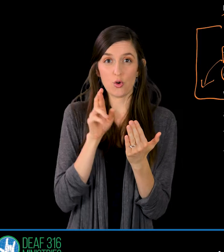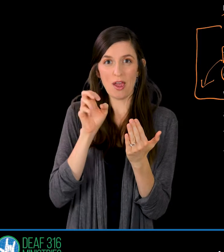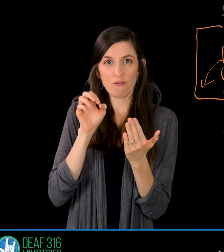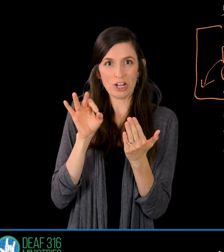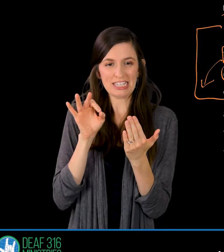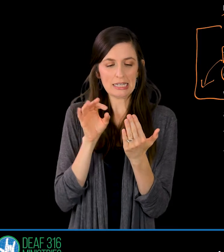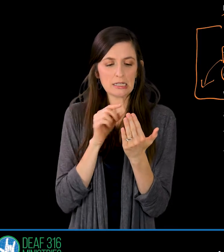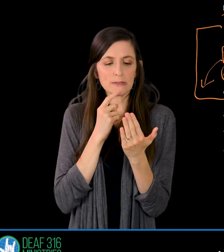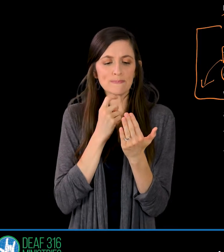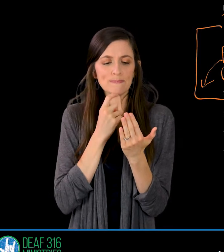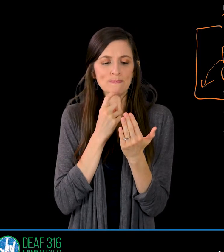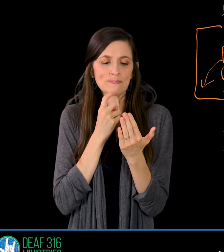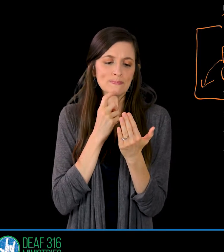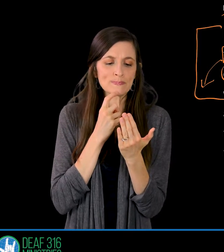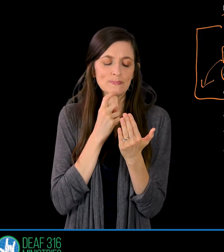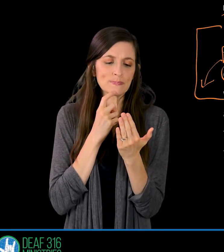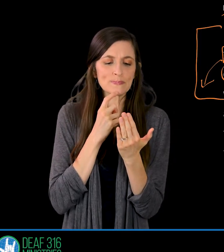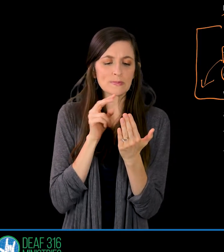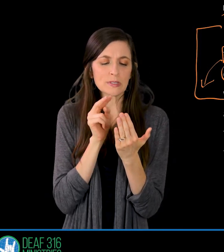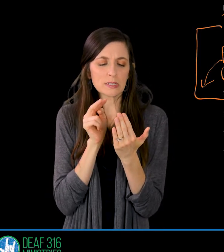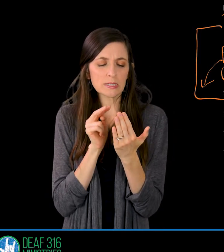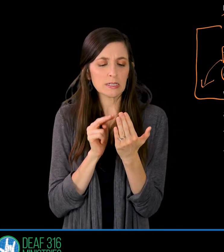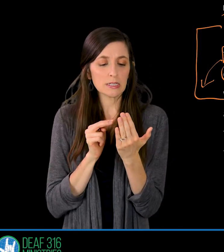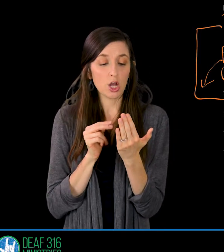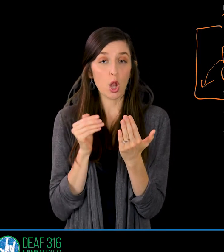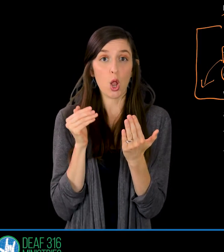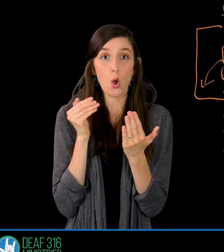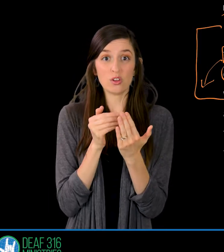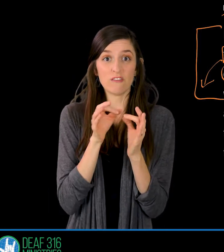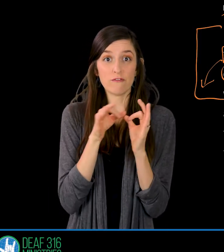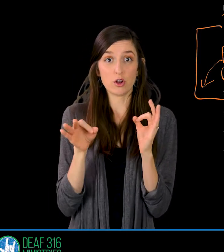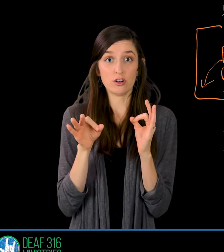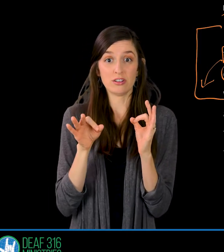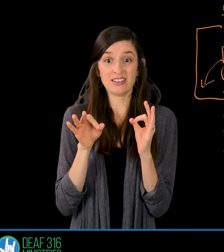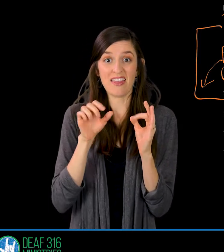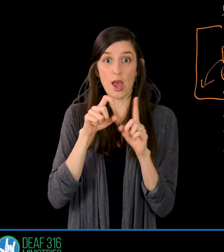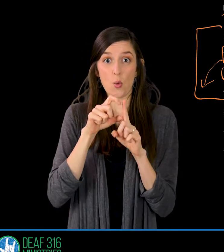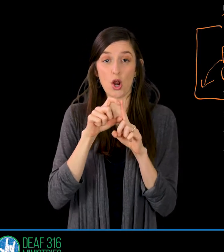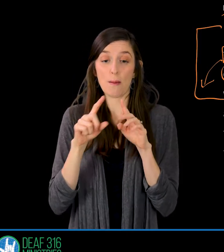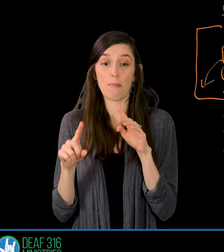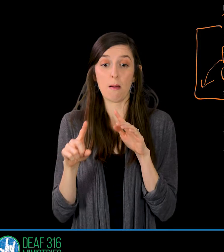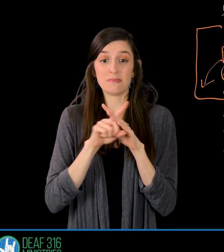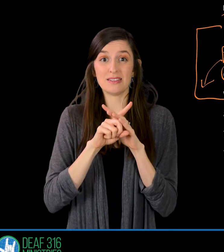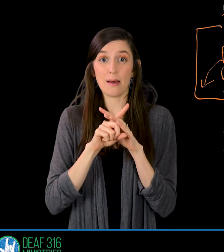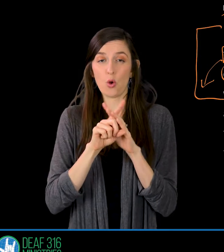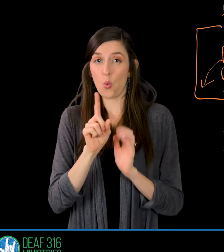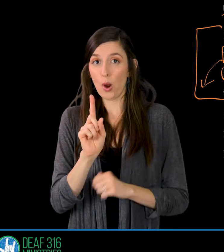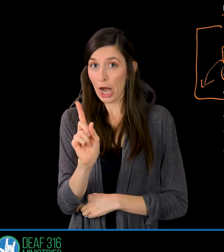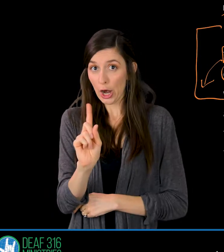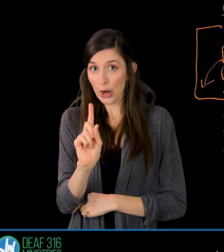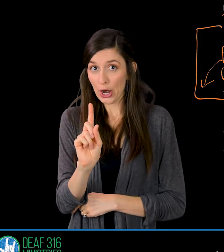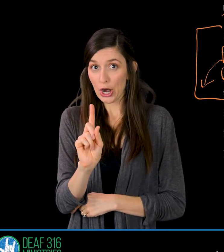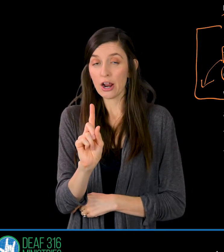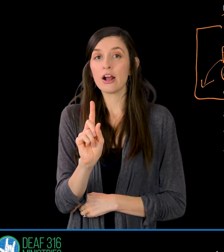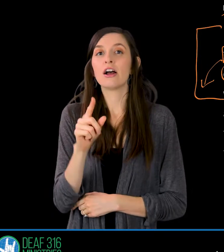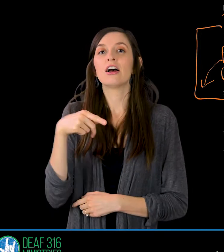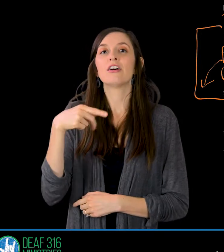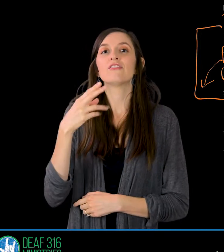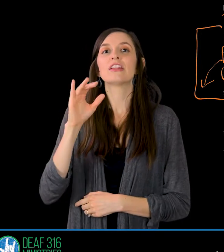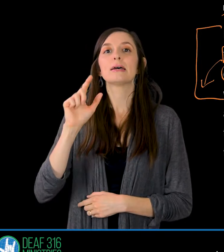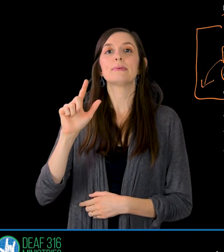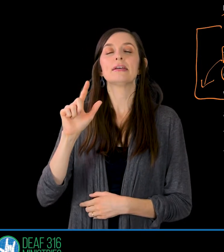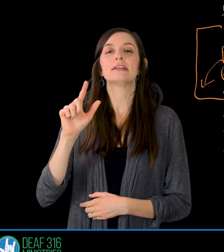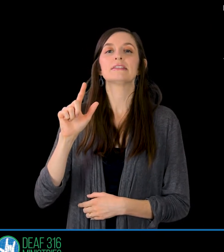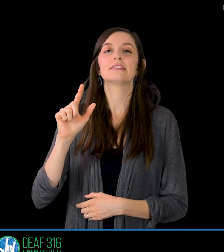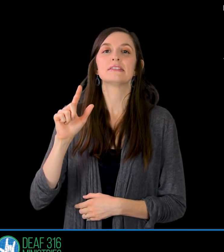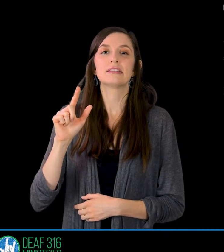nearest illustrations first and then farther ones in the New Testament and the nearest illustration in fact the only